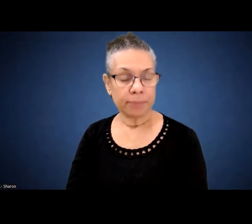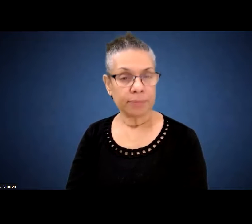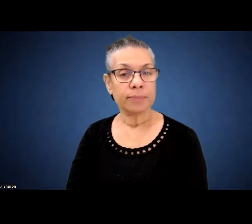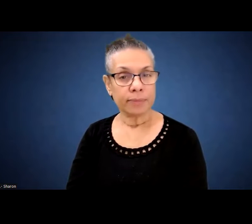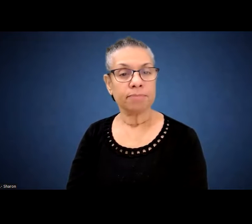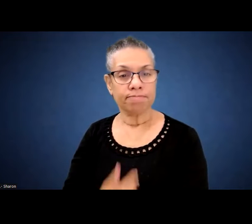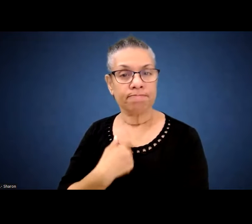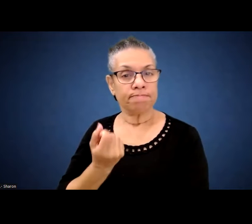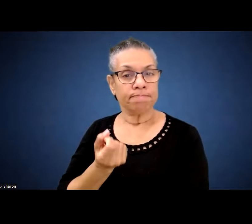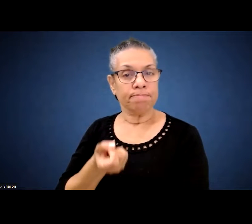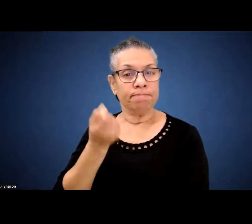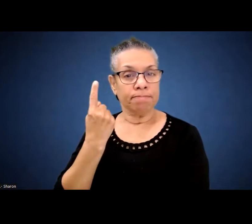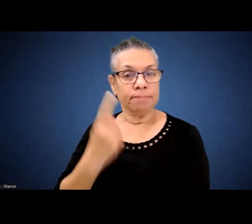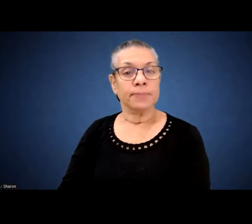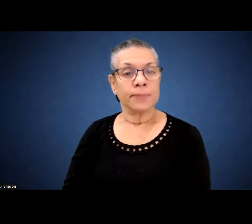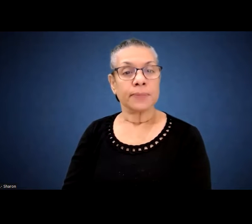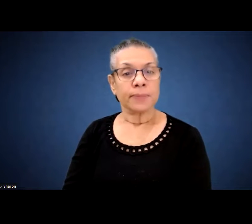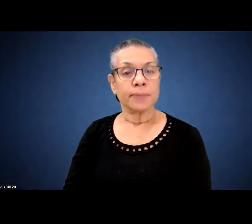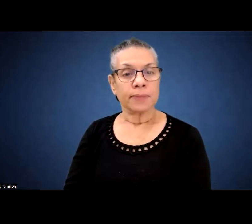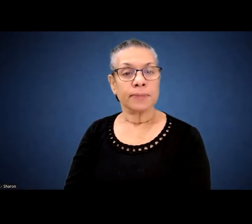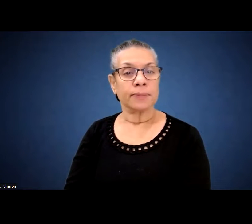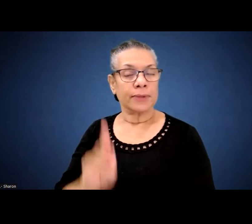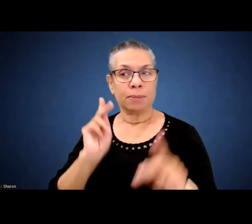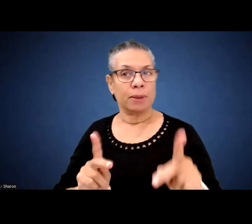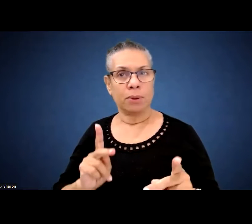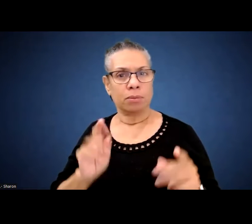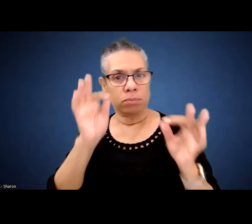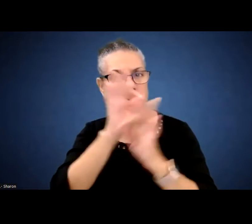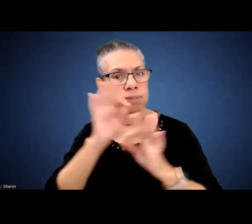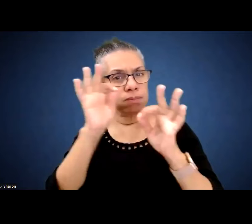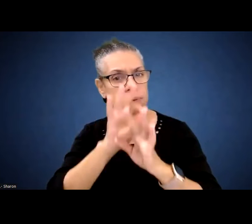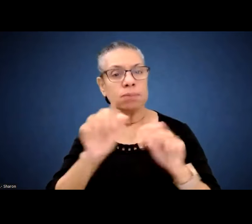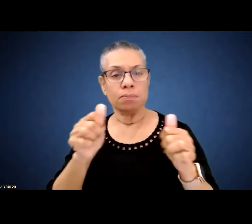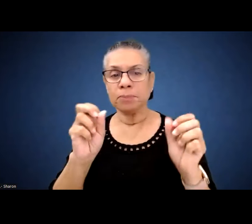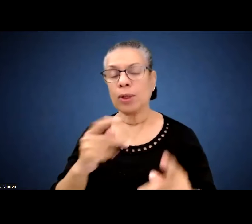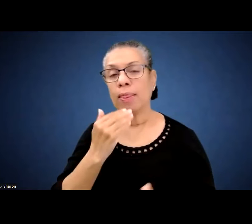can understand that folks are not yet aware that it's there.